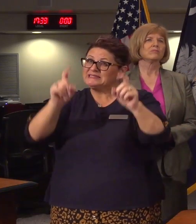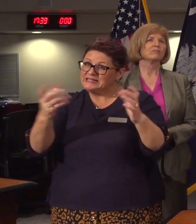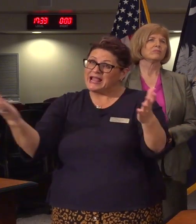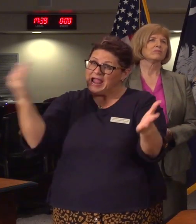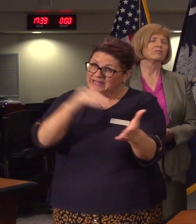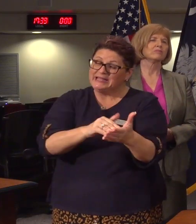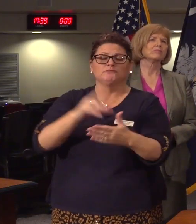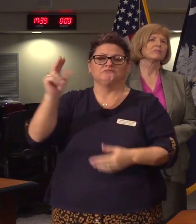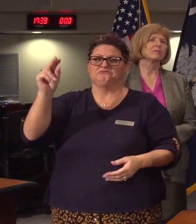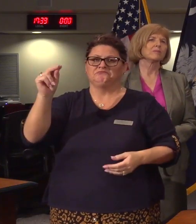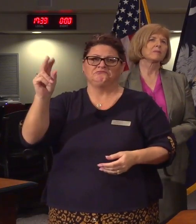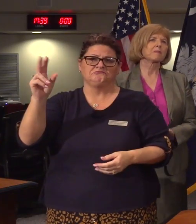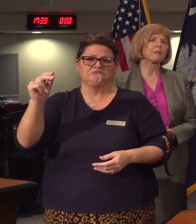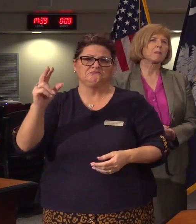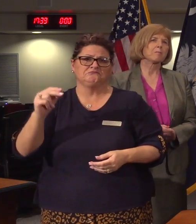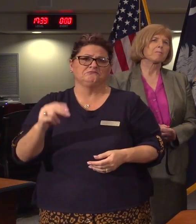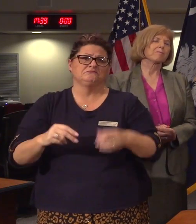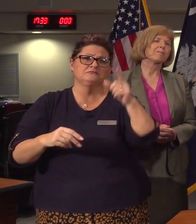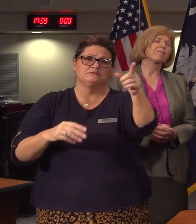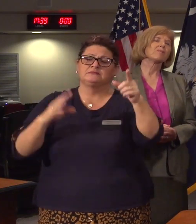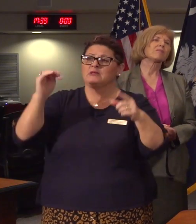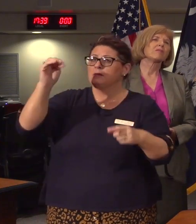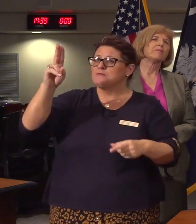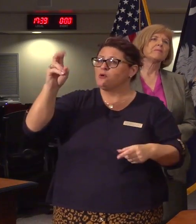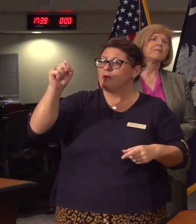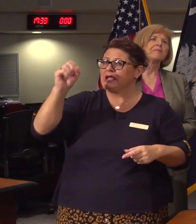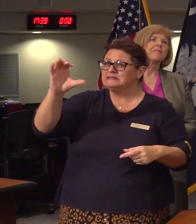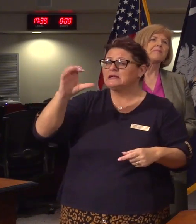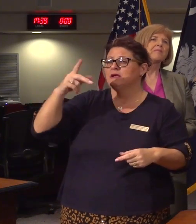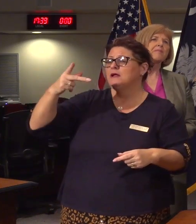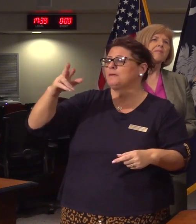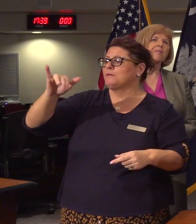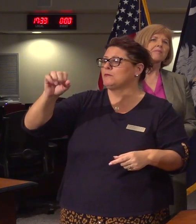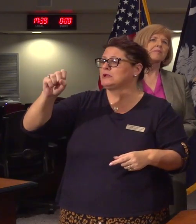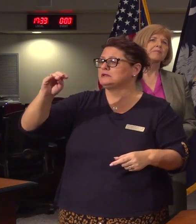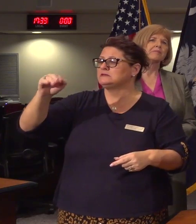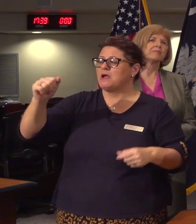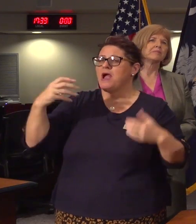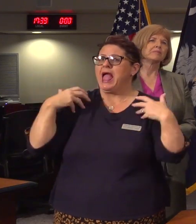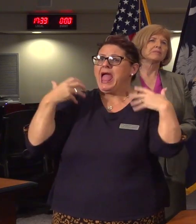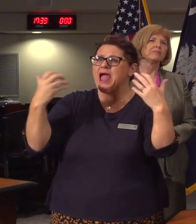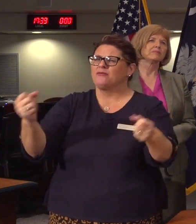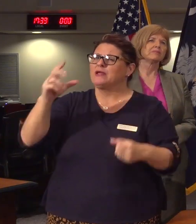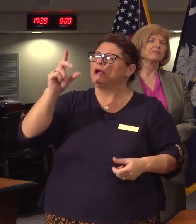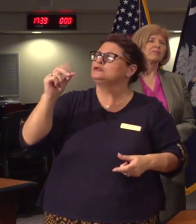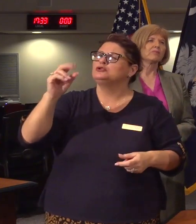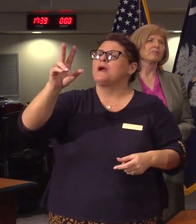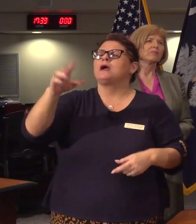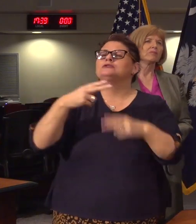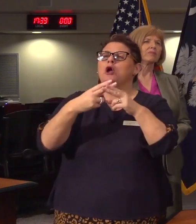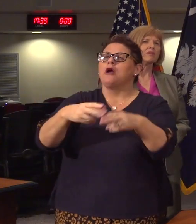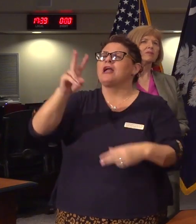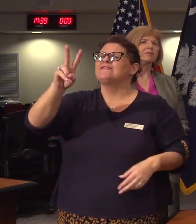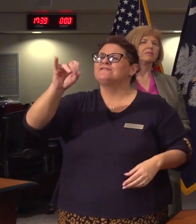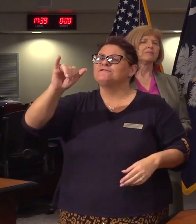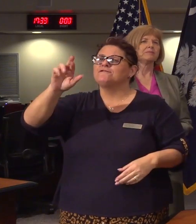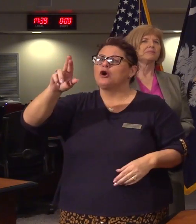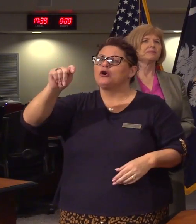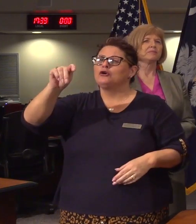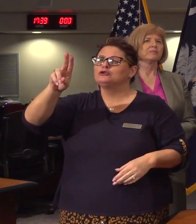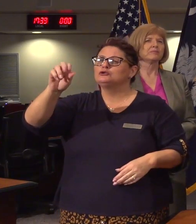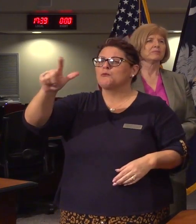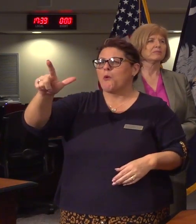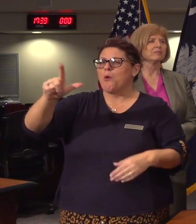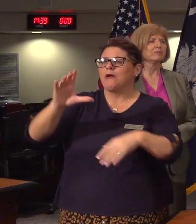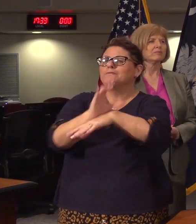sir. hospitals in the state, like MUSC, Prisma Health, they're doing these tests, these virtual tests. Have those had any correlation at all to any